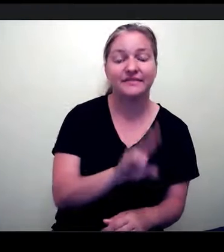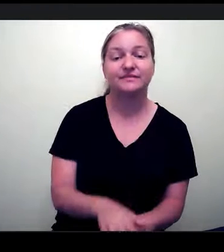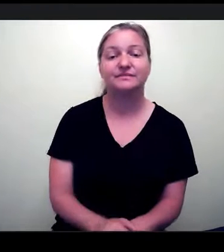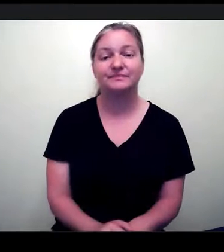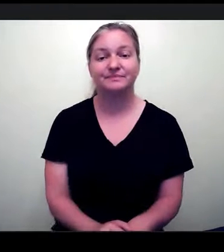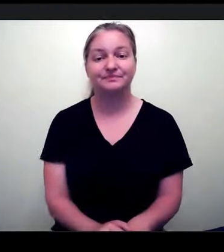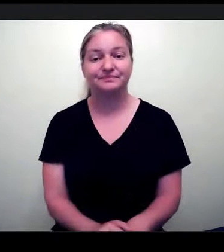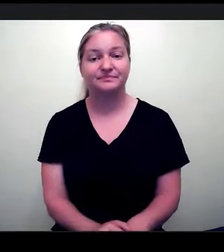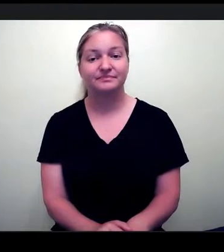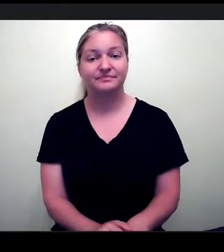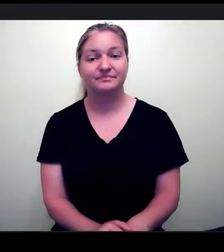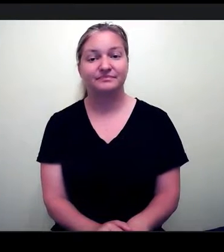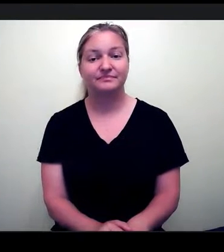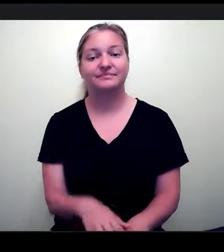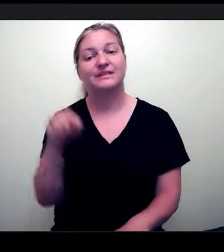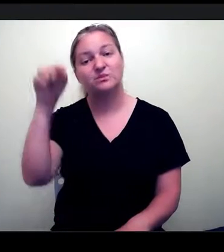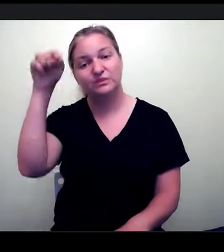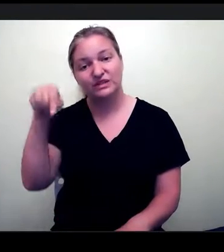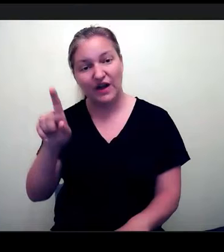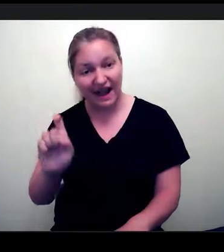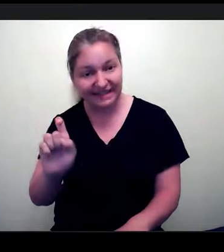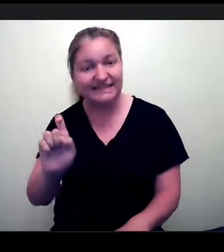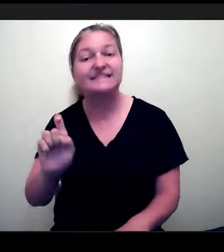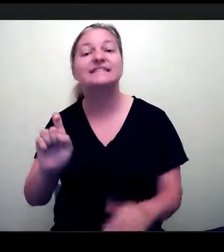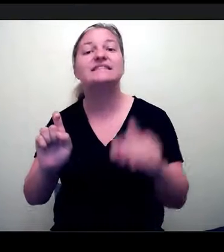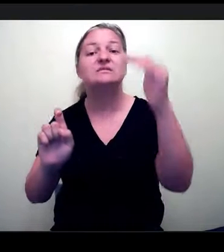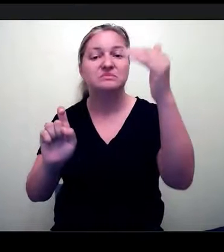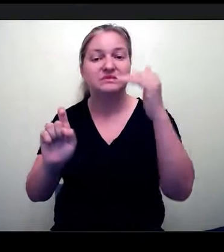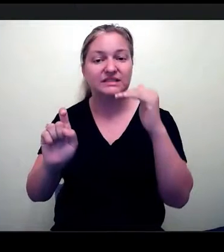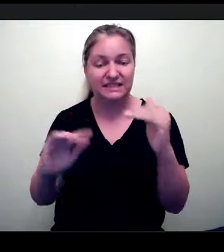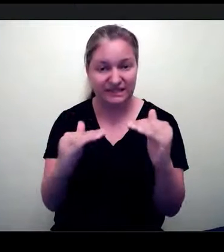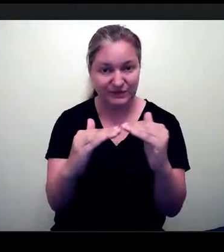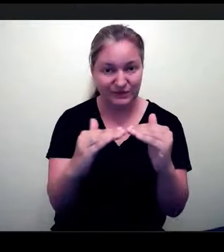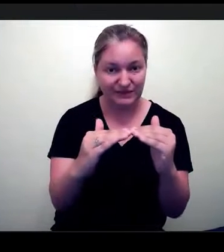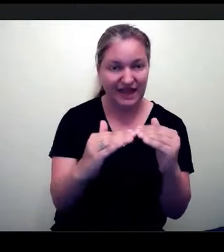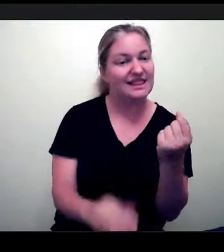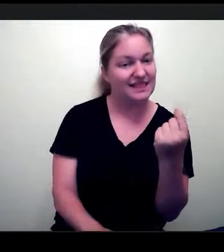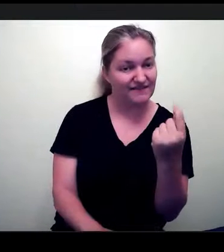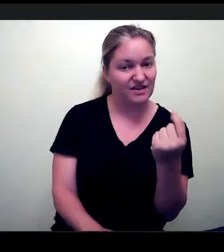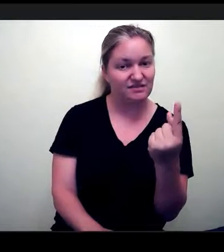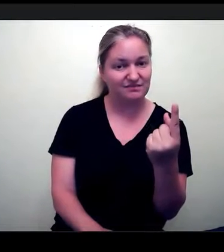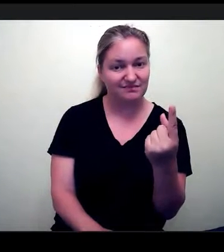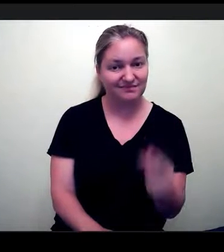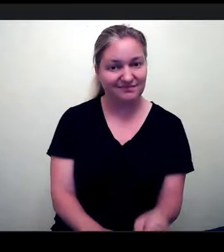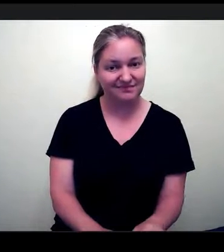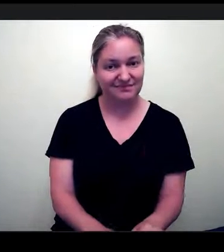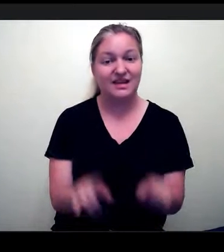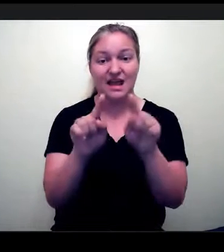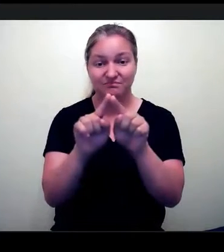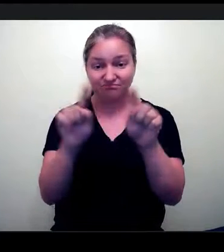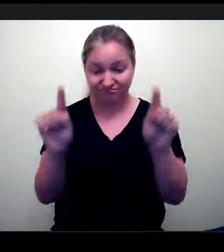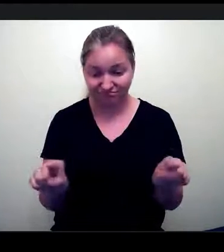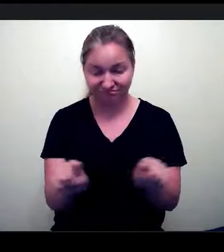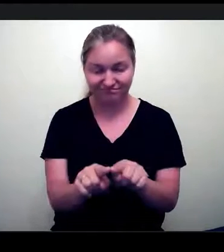7. Bring down our x. x equals 11. This